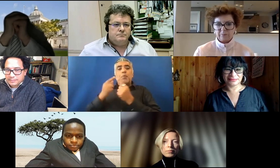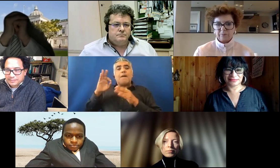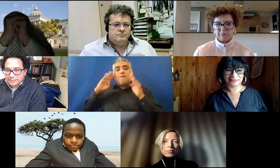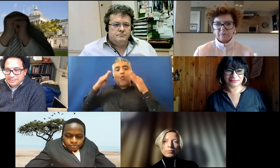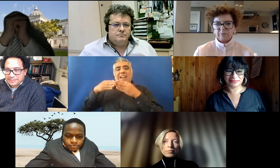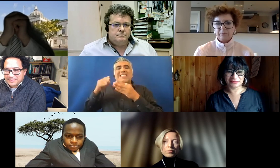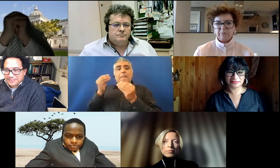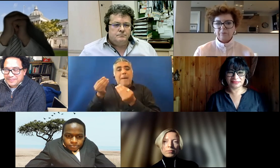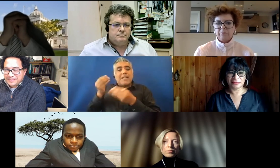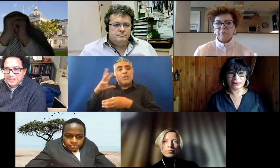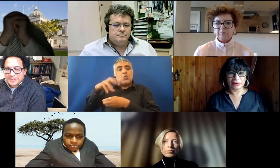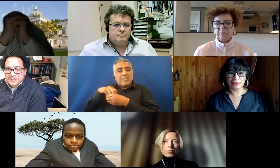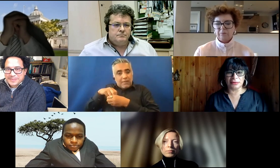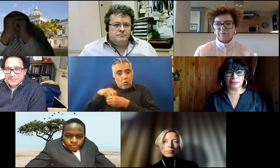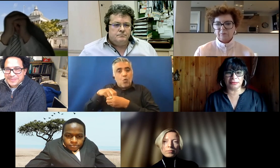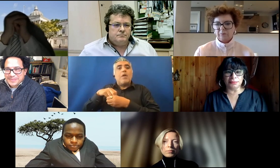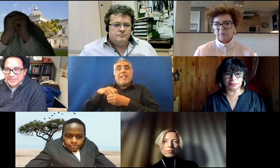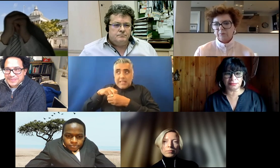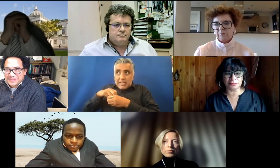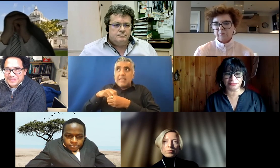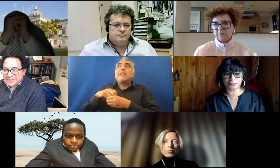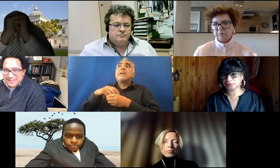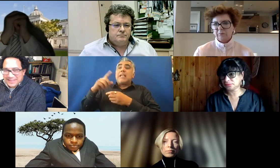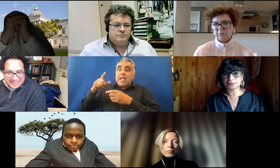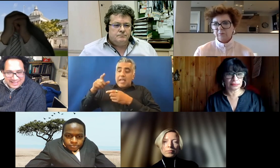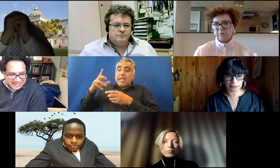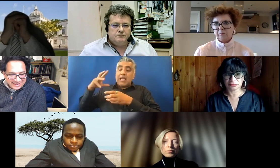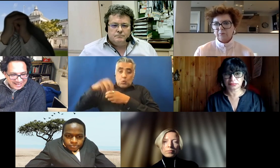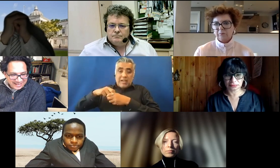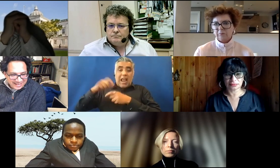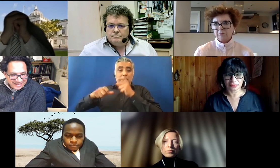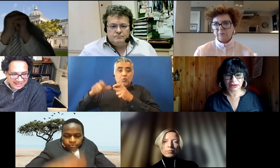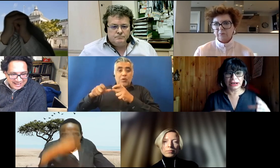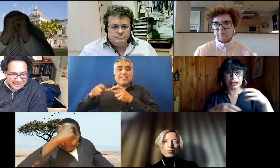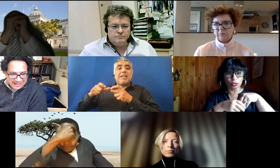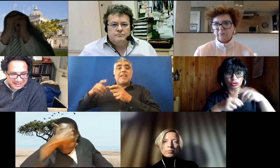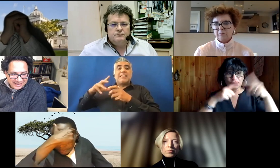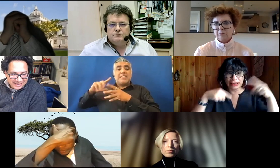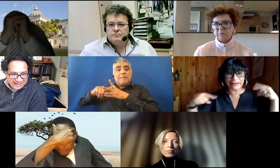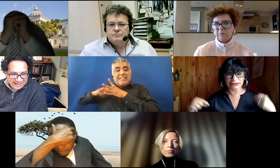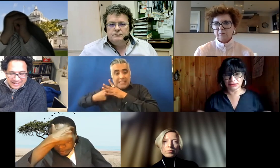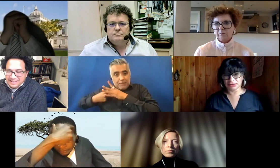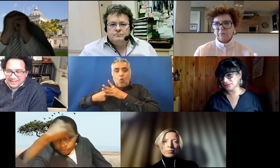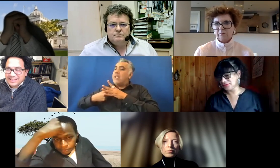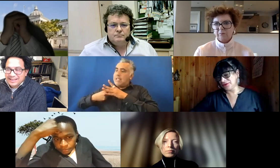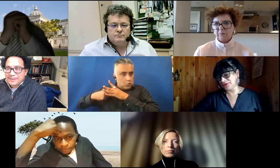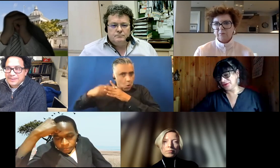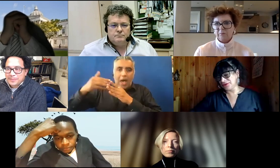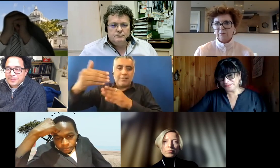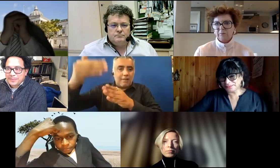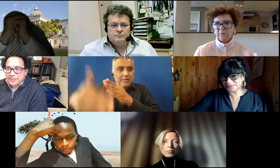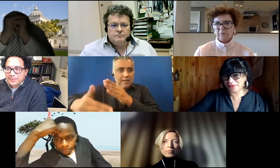starts, it starts with the people who they want to have as the end product involved in the very beginning meetings and at the